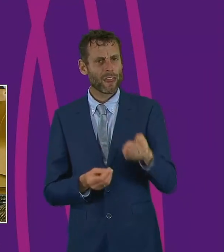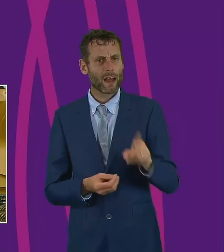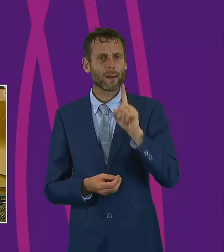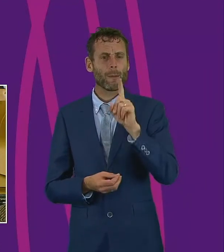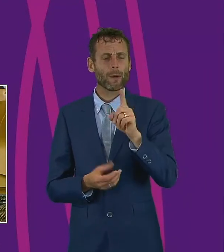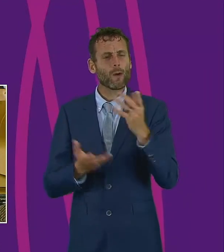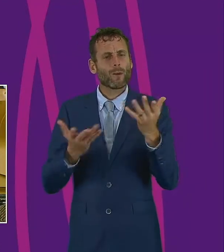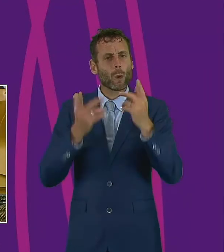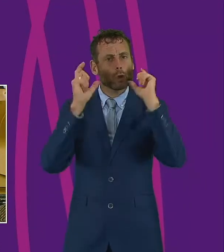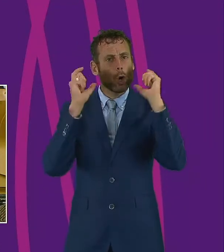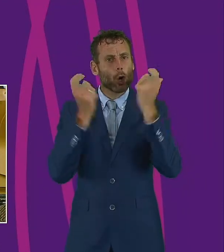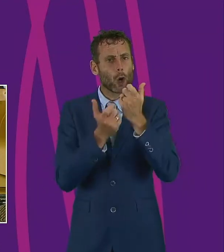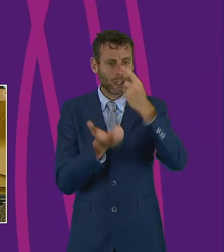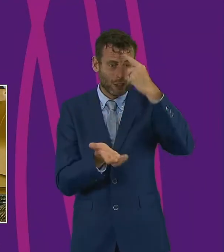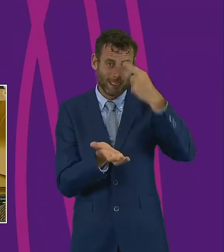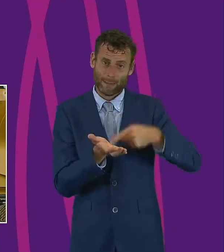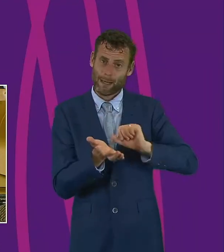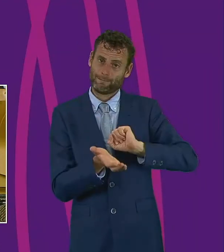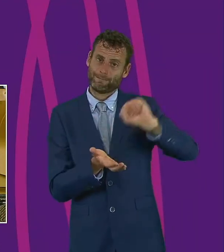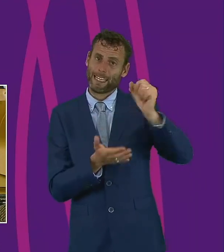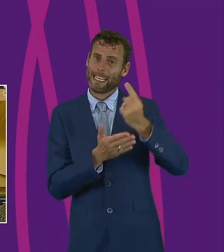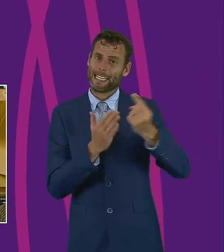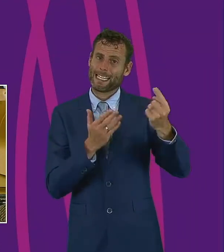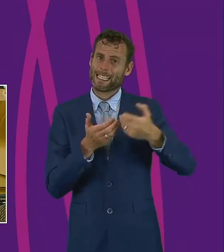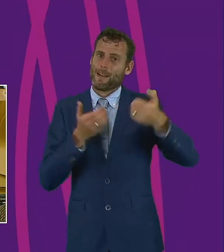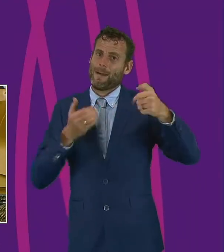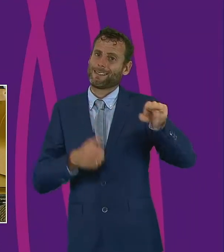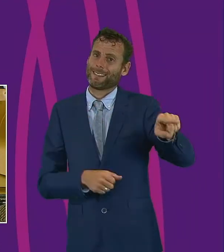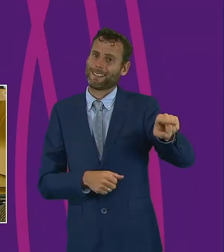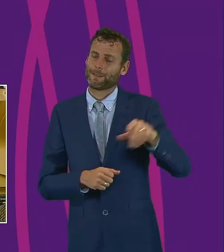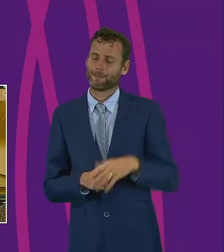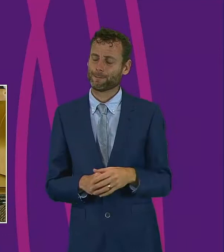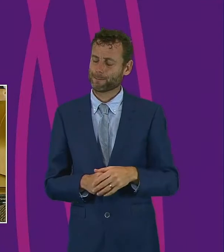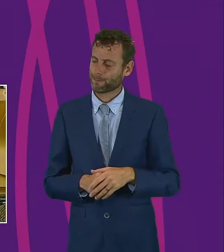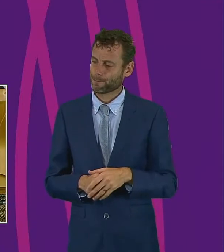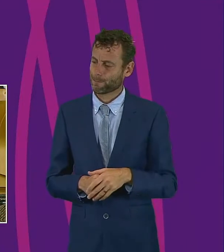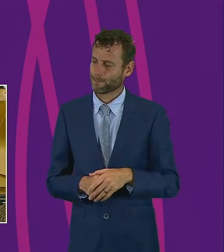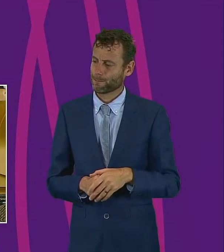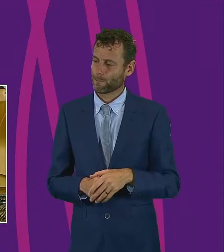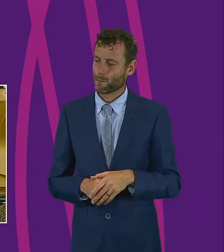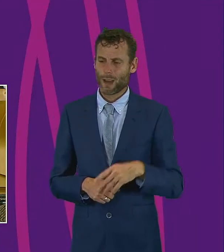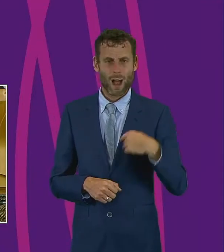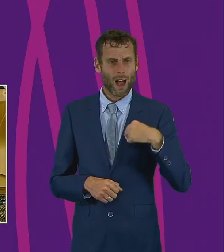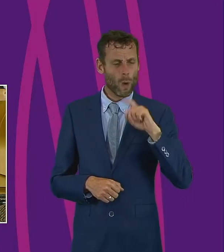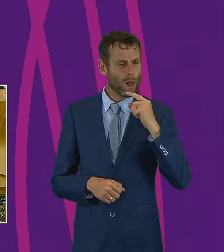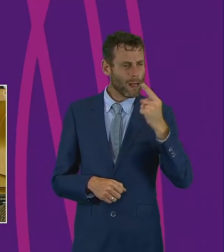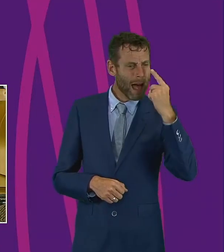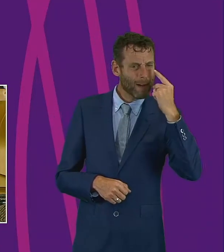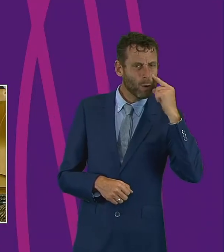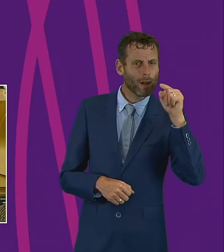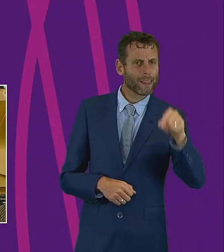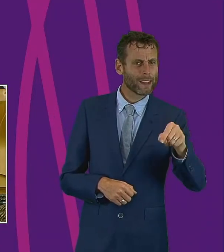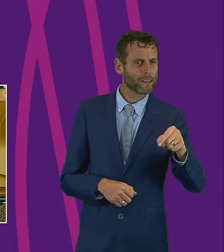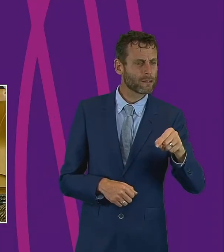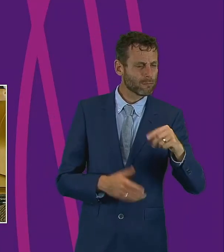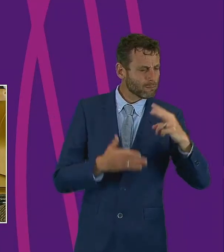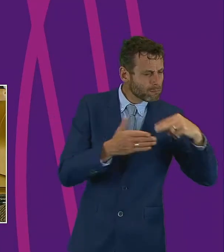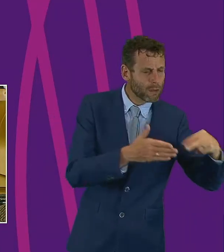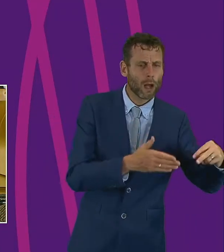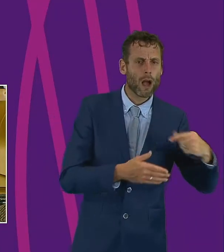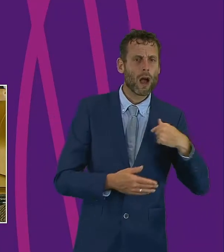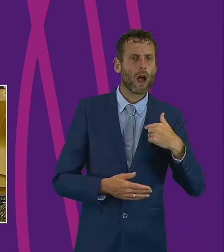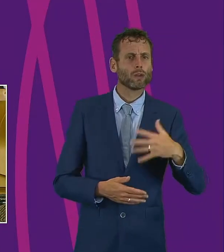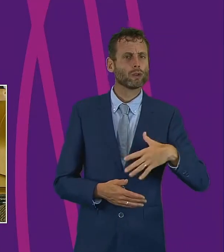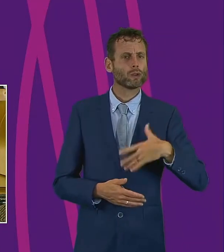take these decisions independently, but I will look into this, so I don't want to sort of